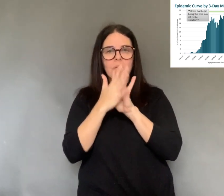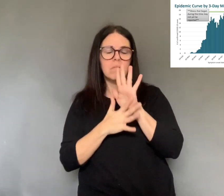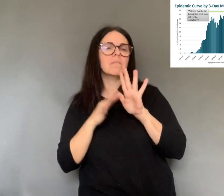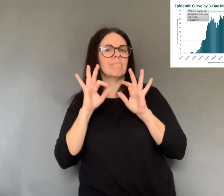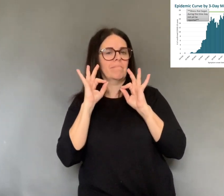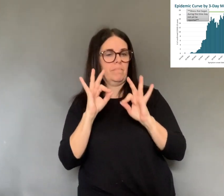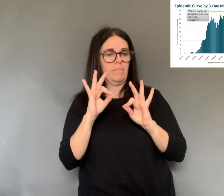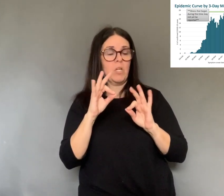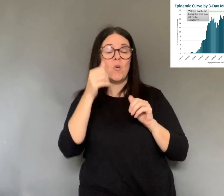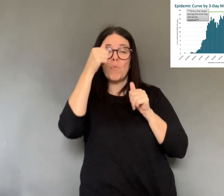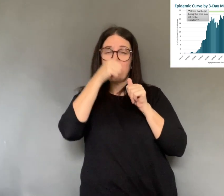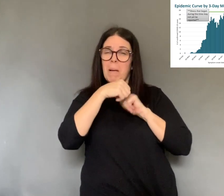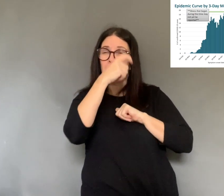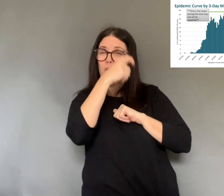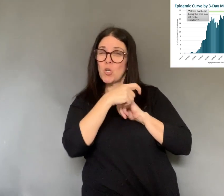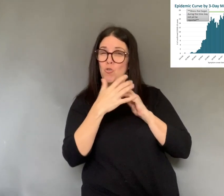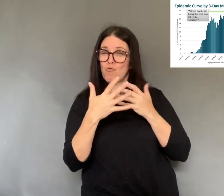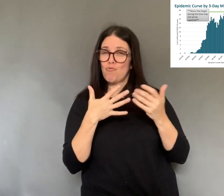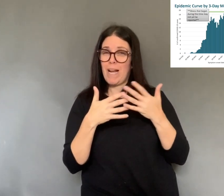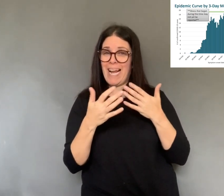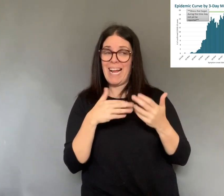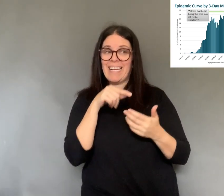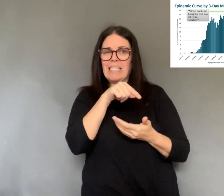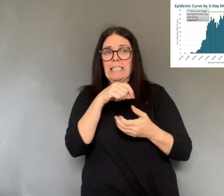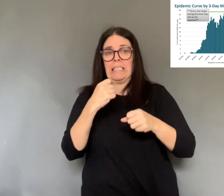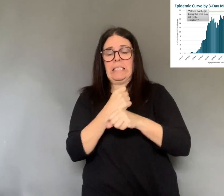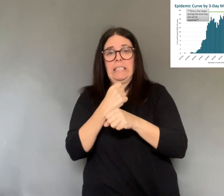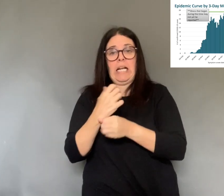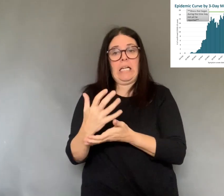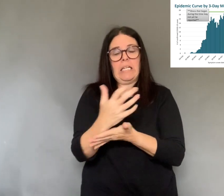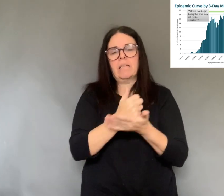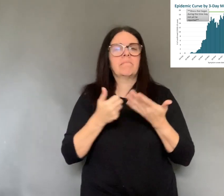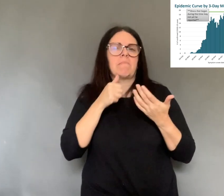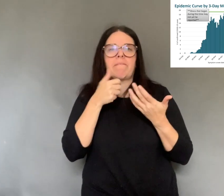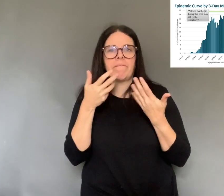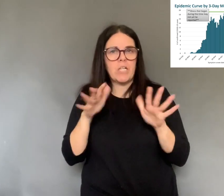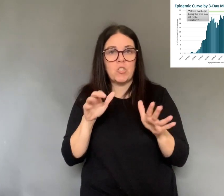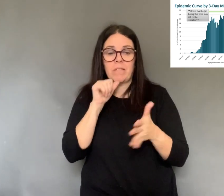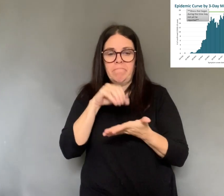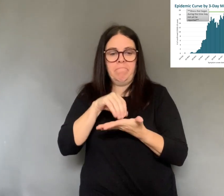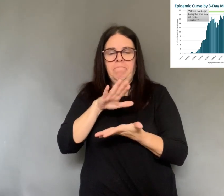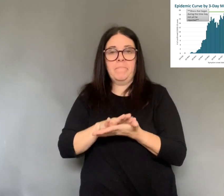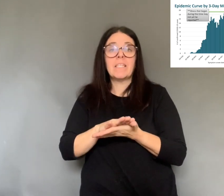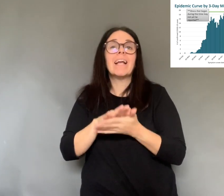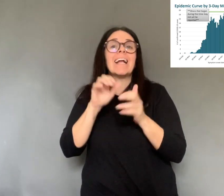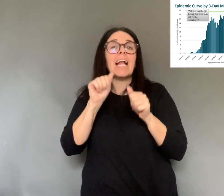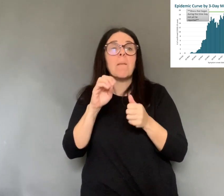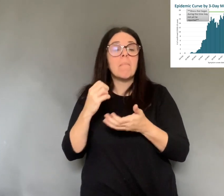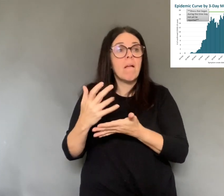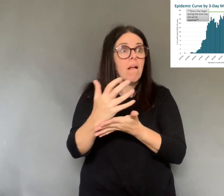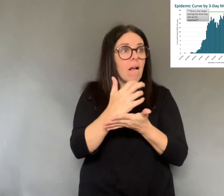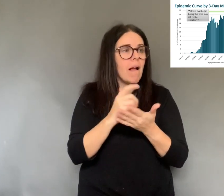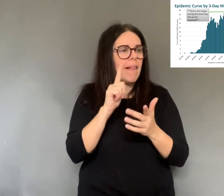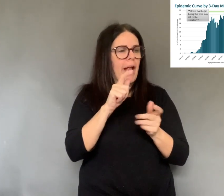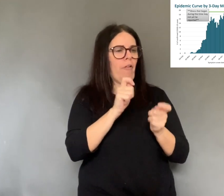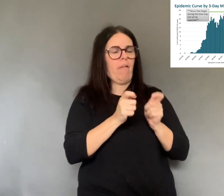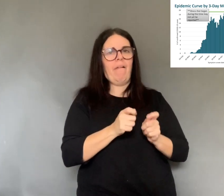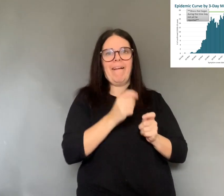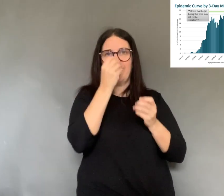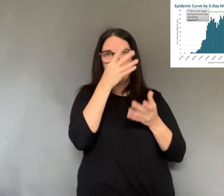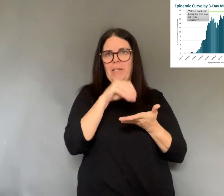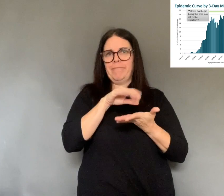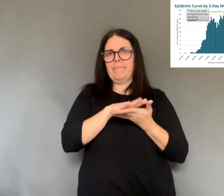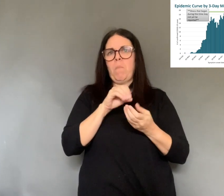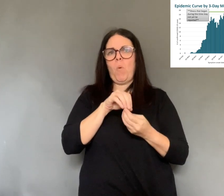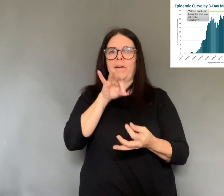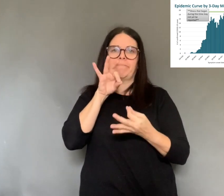measures. Once again, please note that data presented in the shaded area may not be reported yet to public health and may not